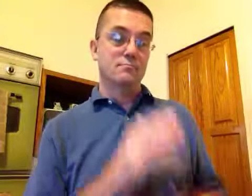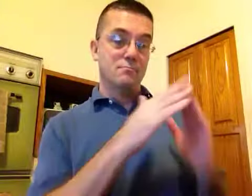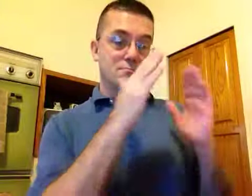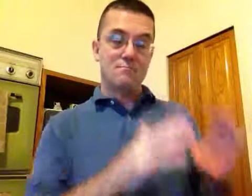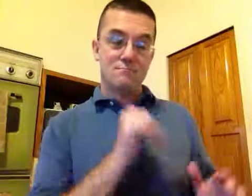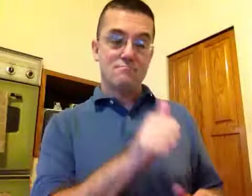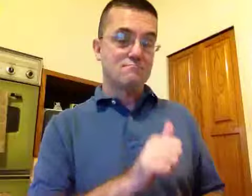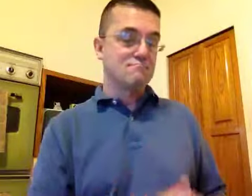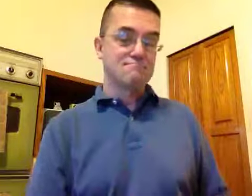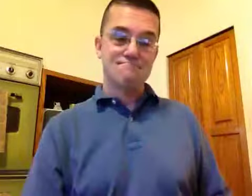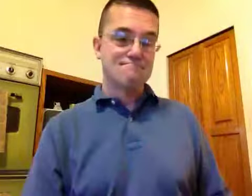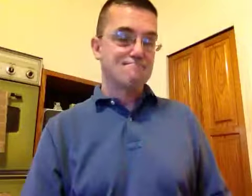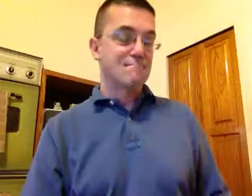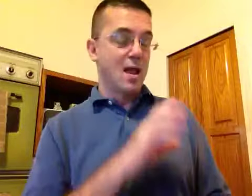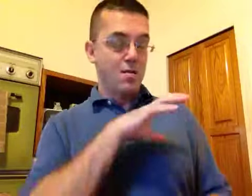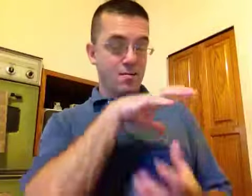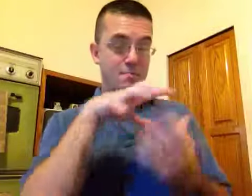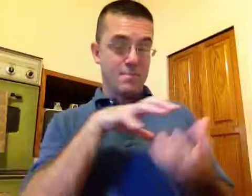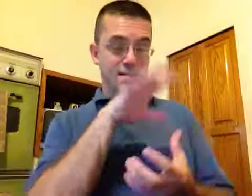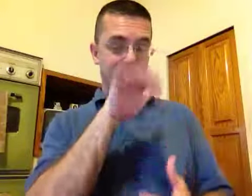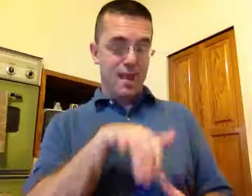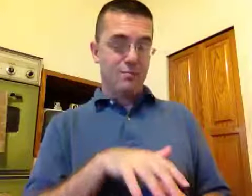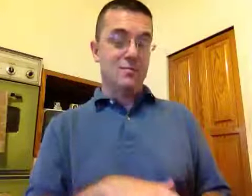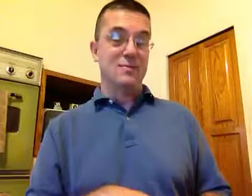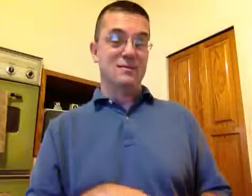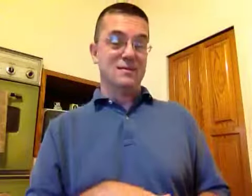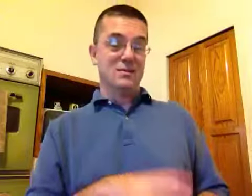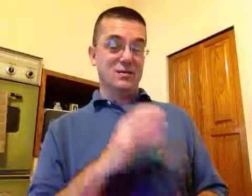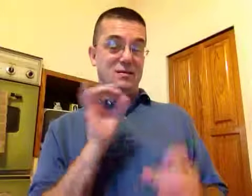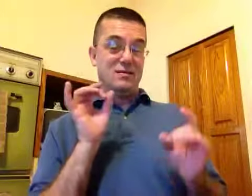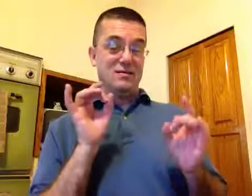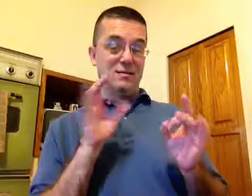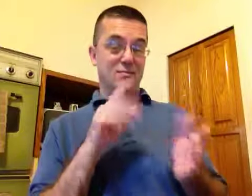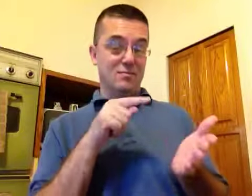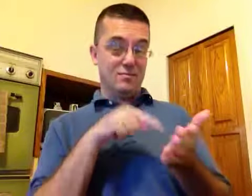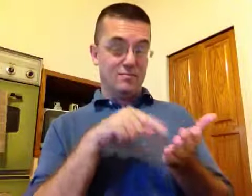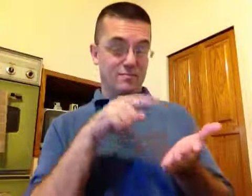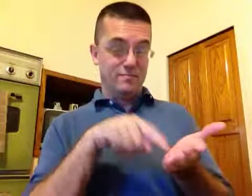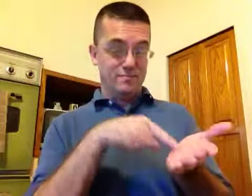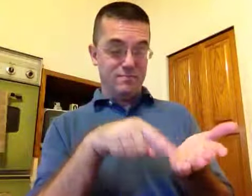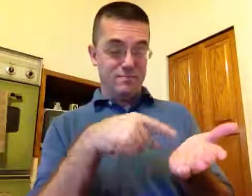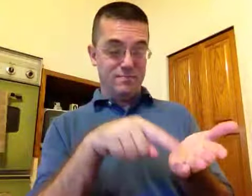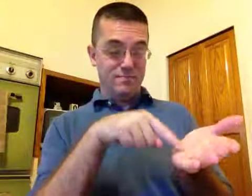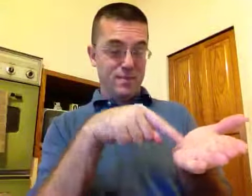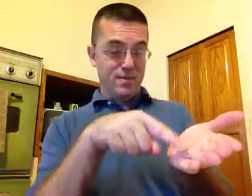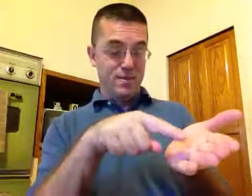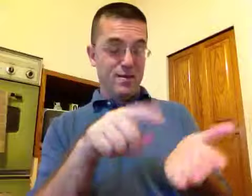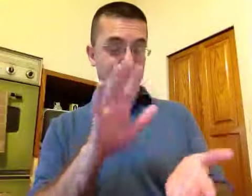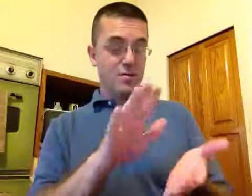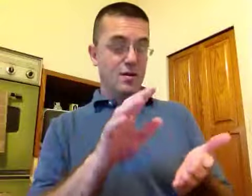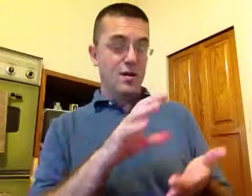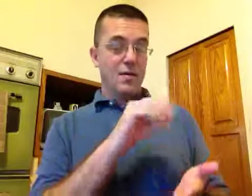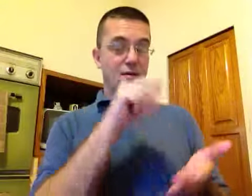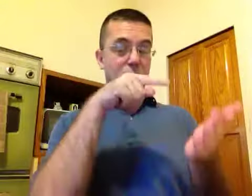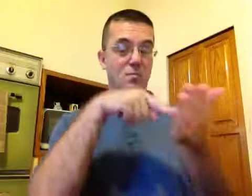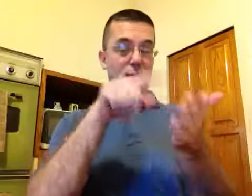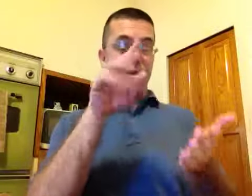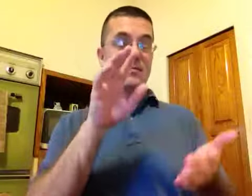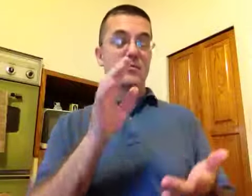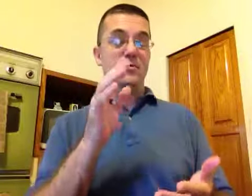mix all of that with the fact that, dude, you basically have done a really poor job of paying your bills, and then you're going to pay your sister poorly, and